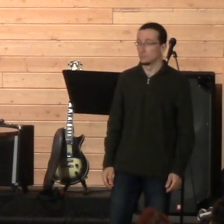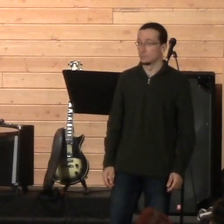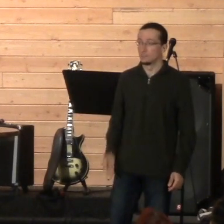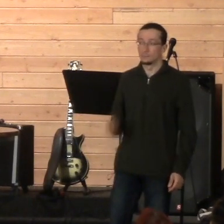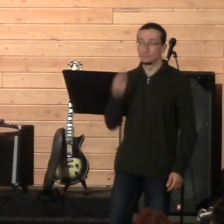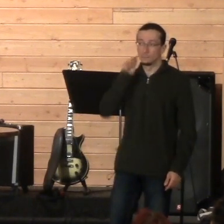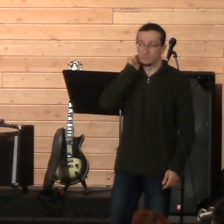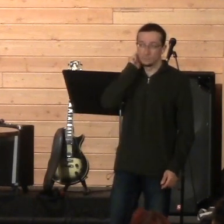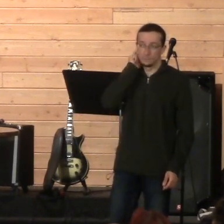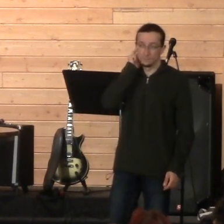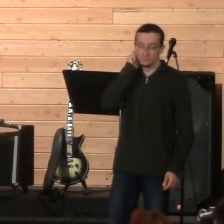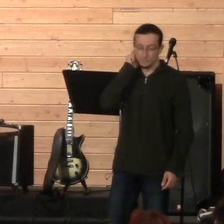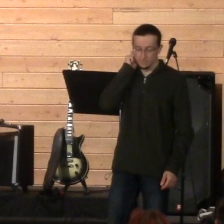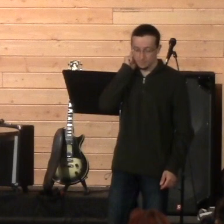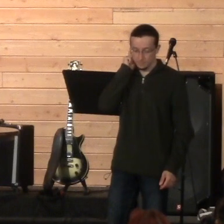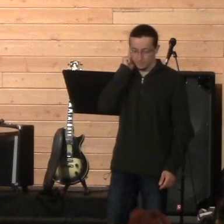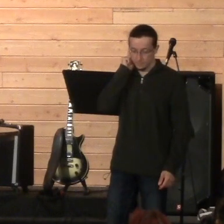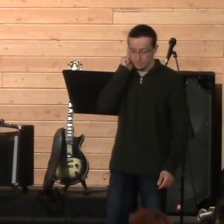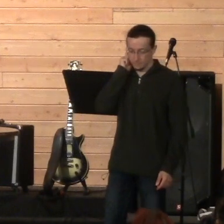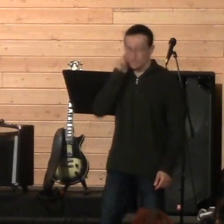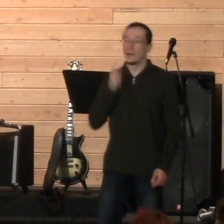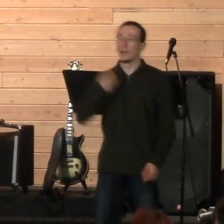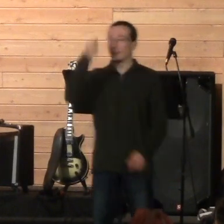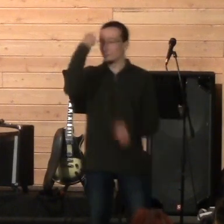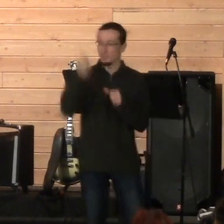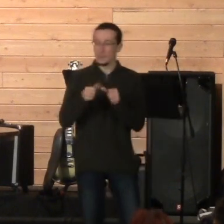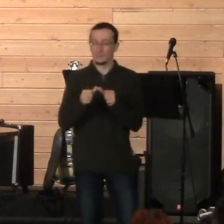I remember being a newlywed.